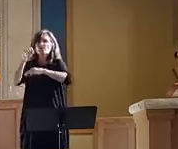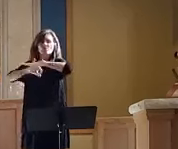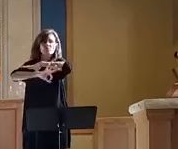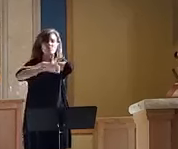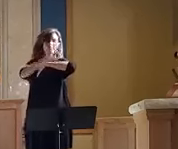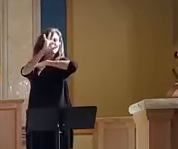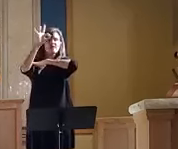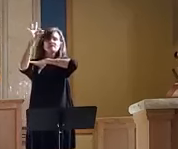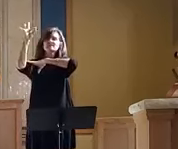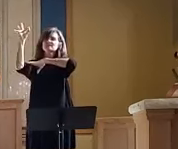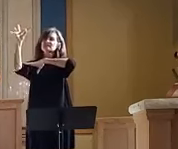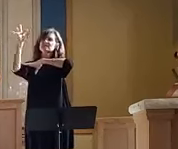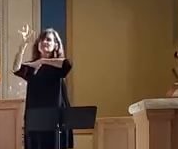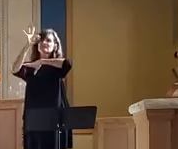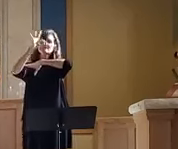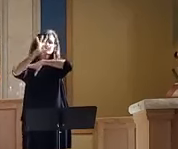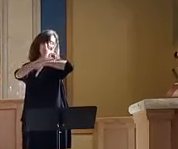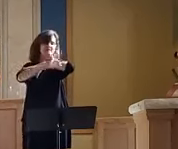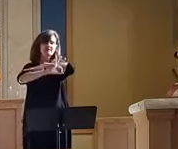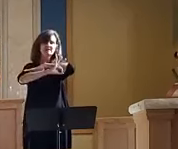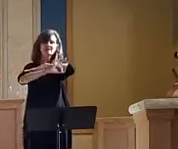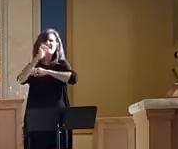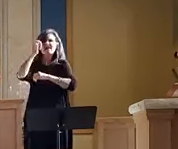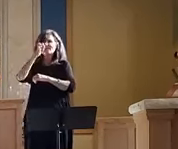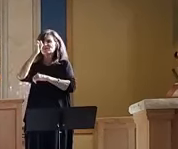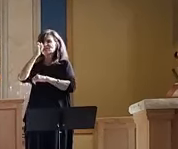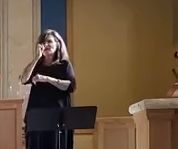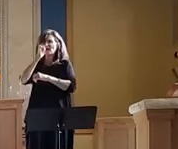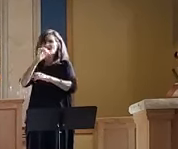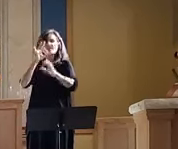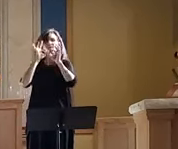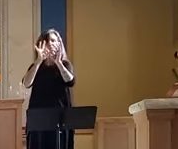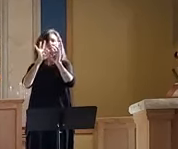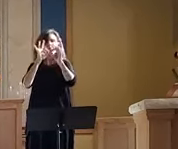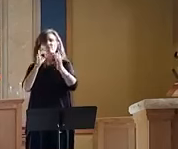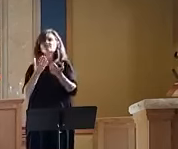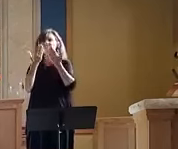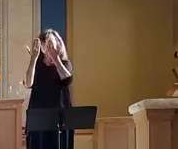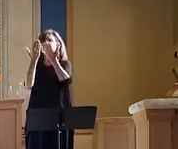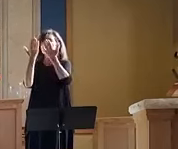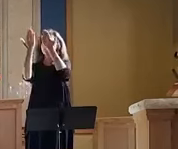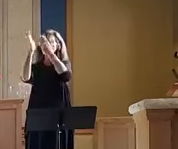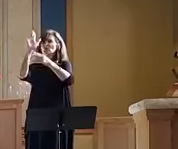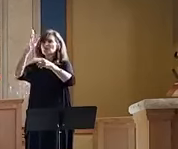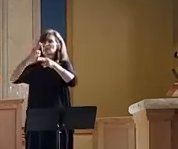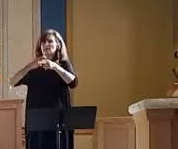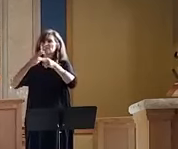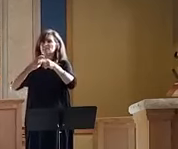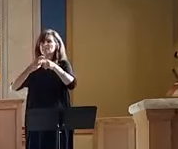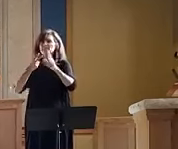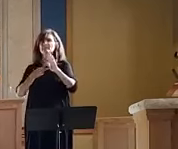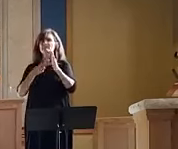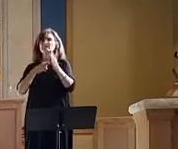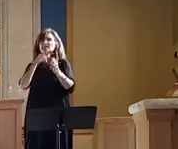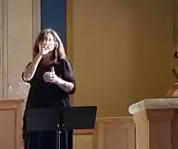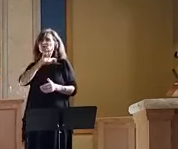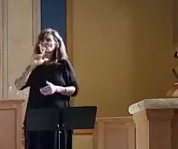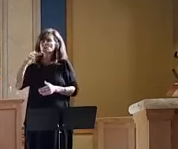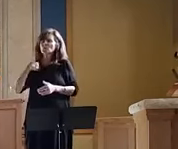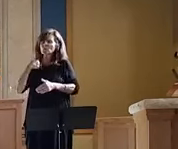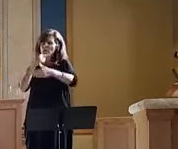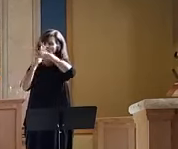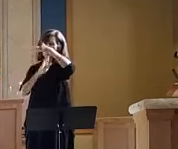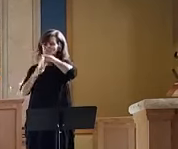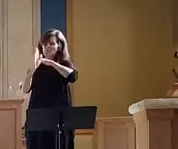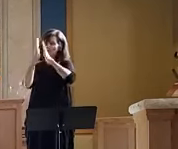to its setting, a pure sacrifice may be offered to your name. Therefore, O Lord, we humbly implore